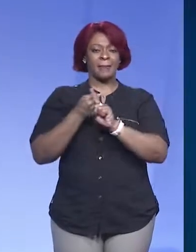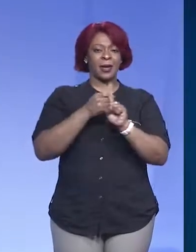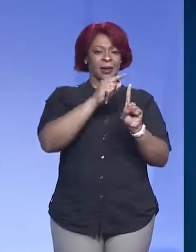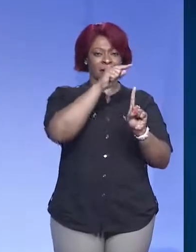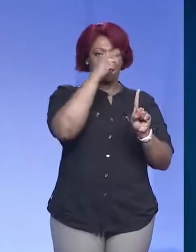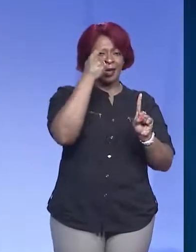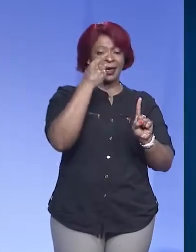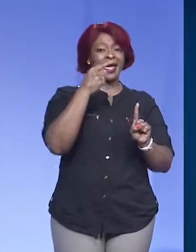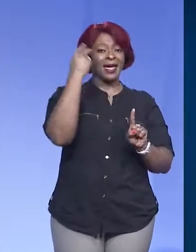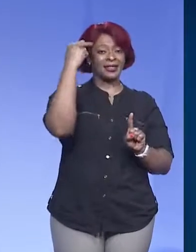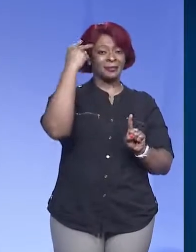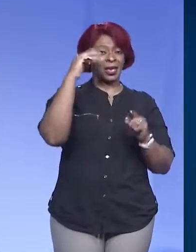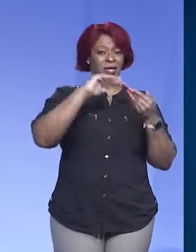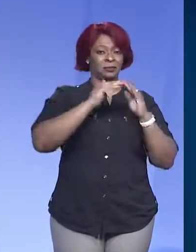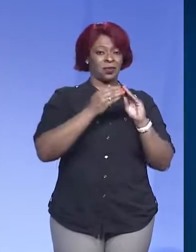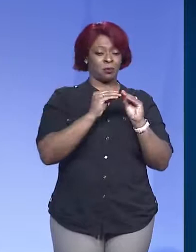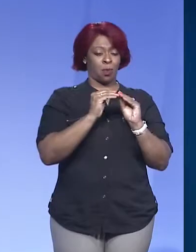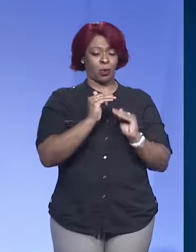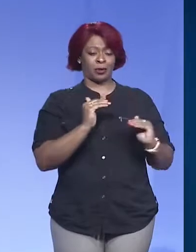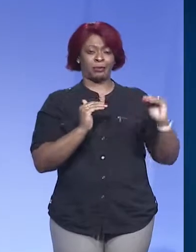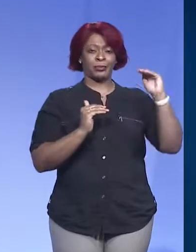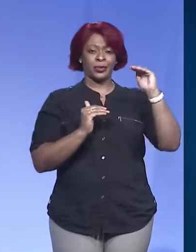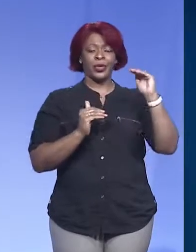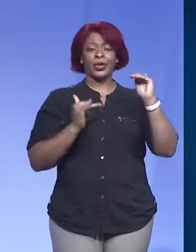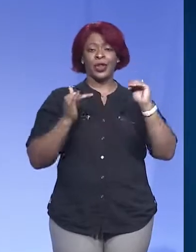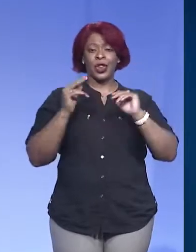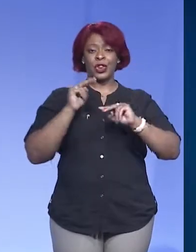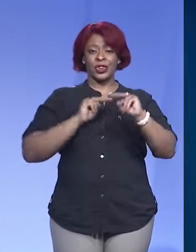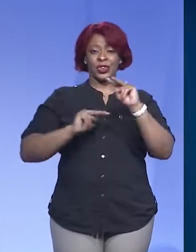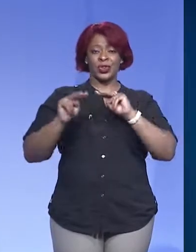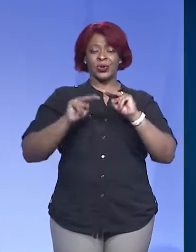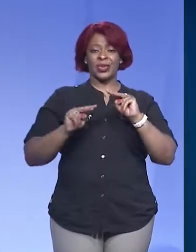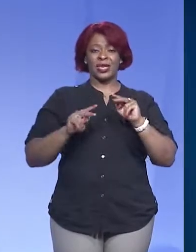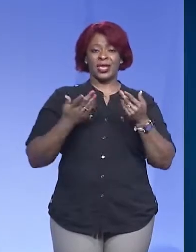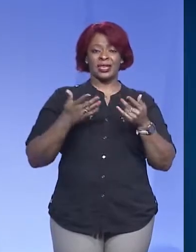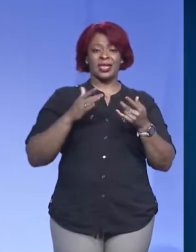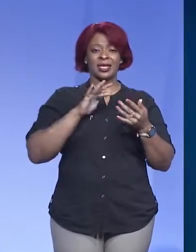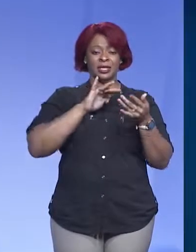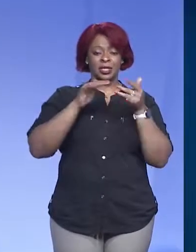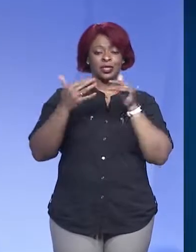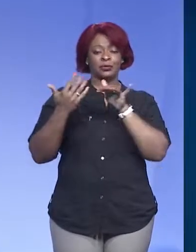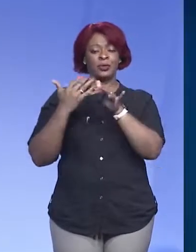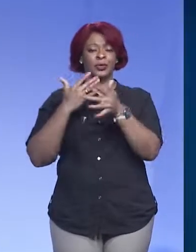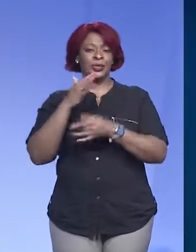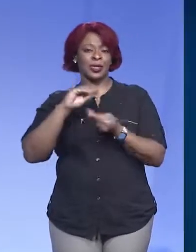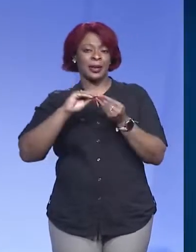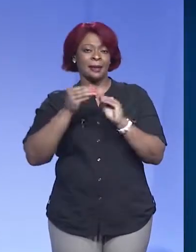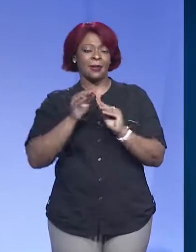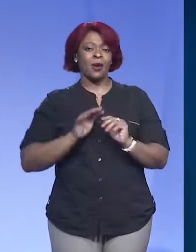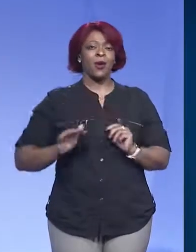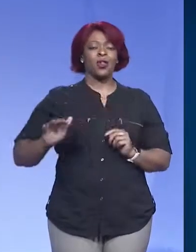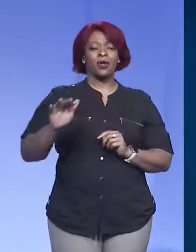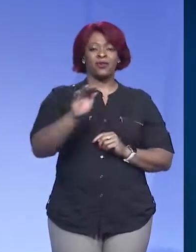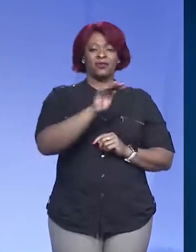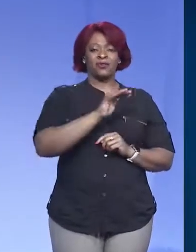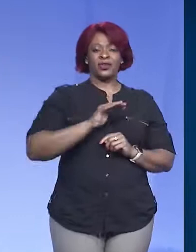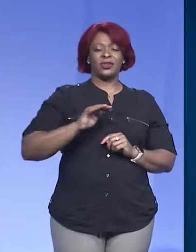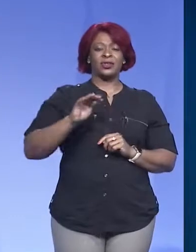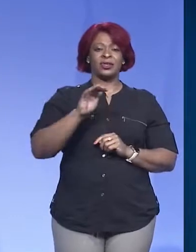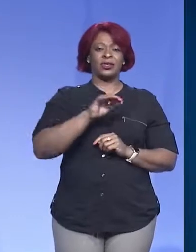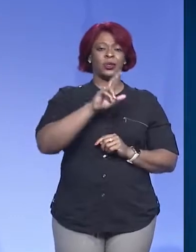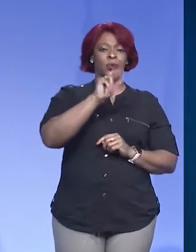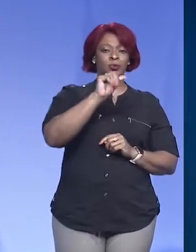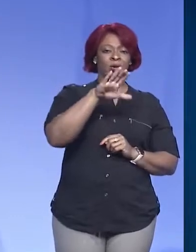and Hispanic communities. And now when we look at the distribution of cases across racial